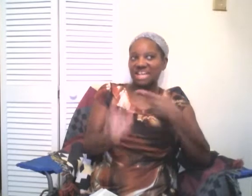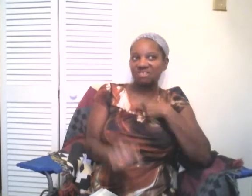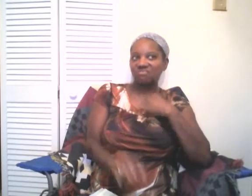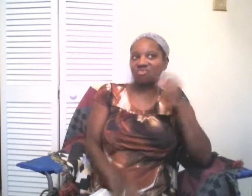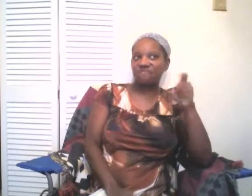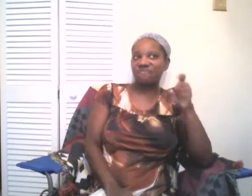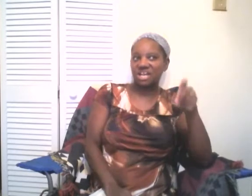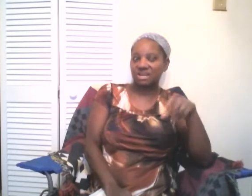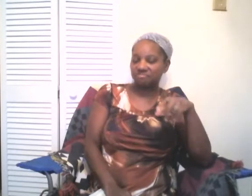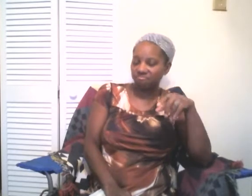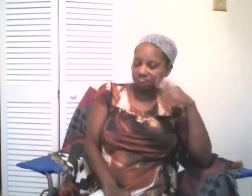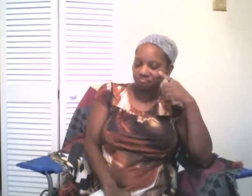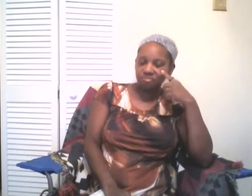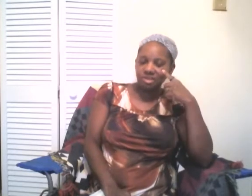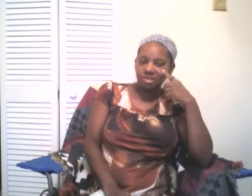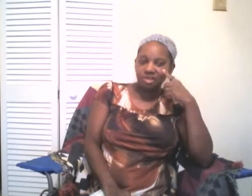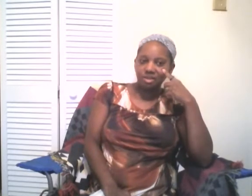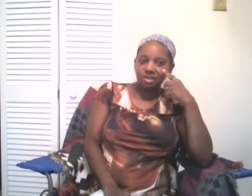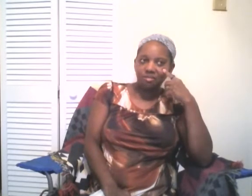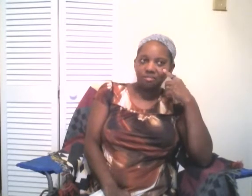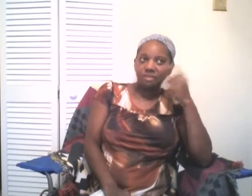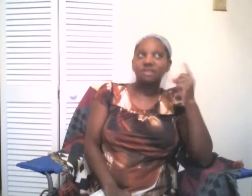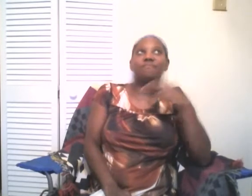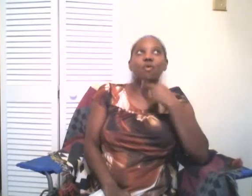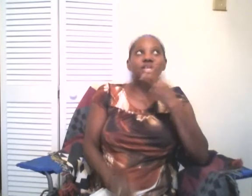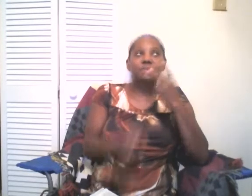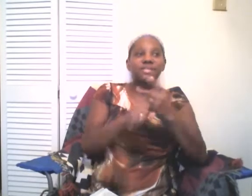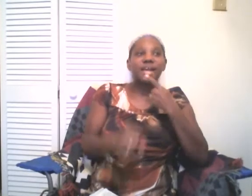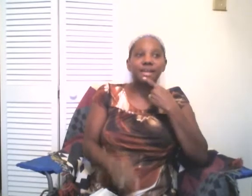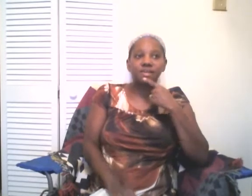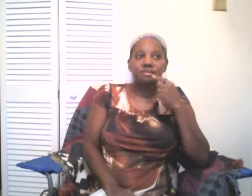you should have done it. But the voice kept saying,